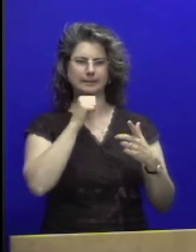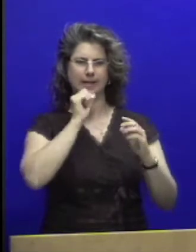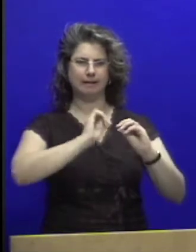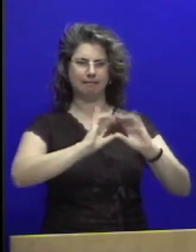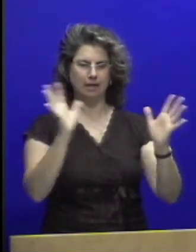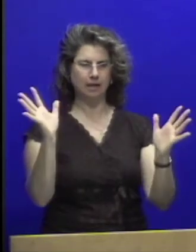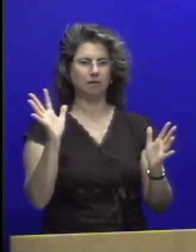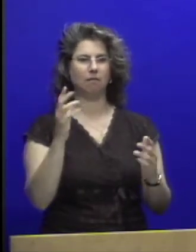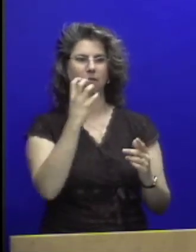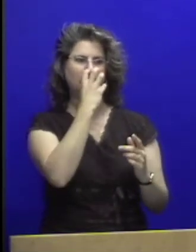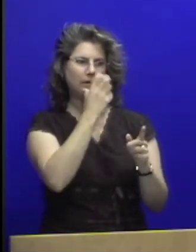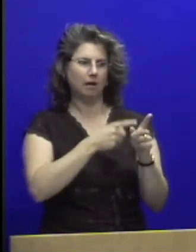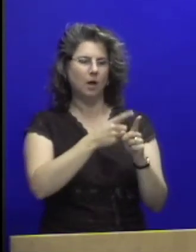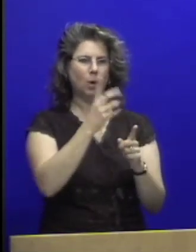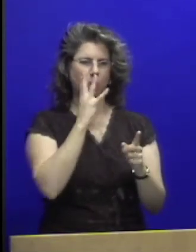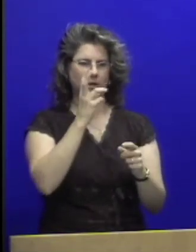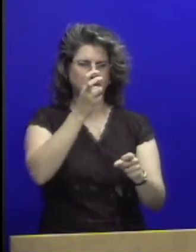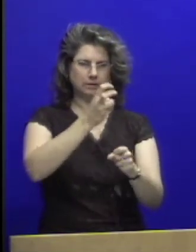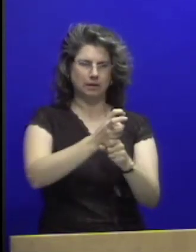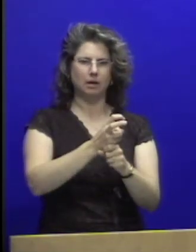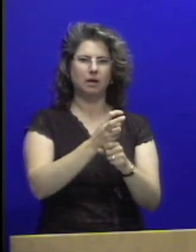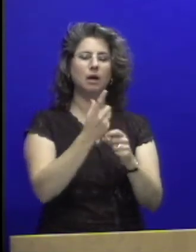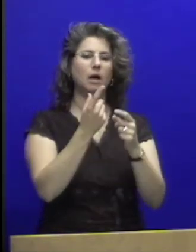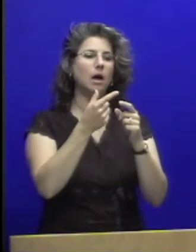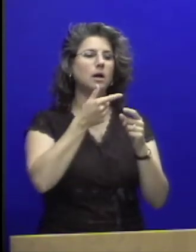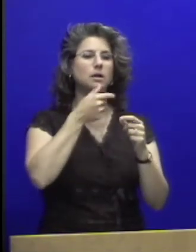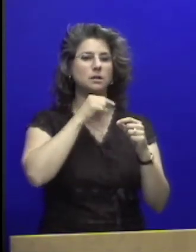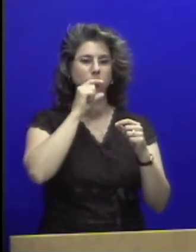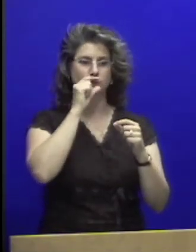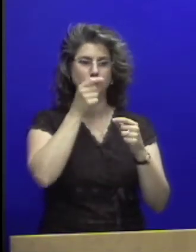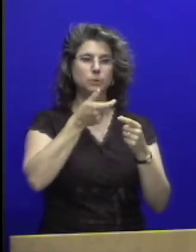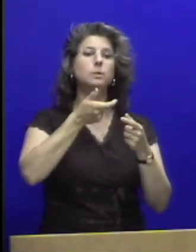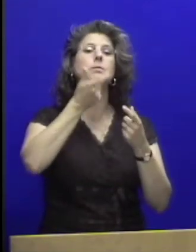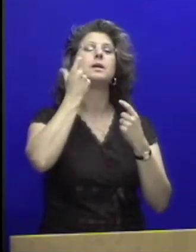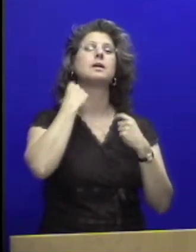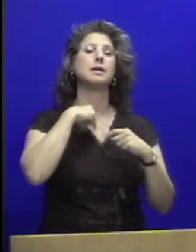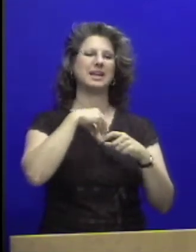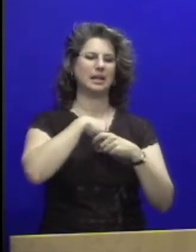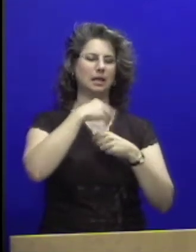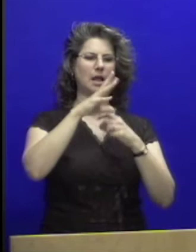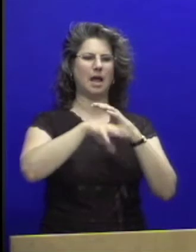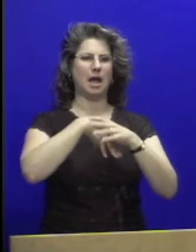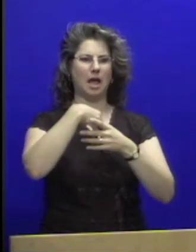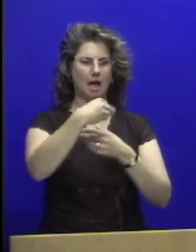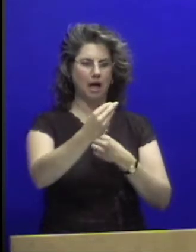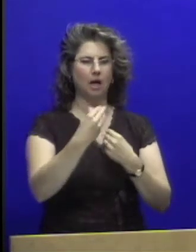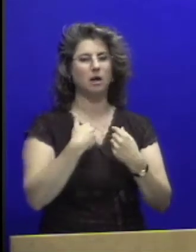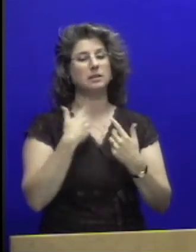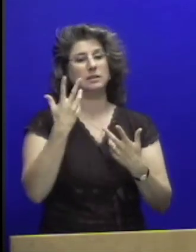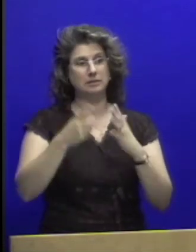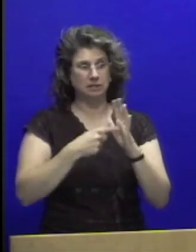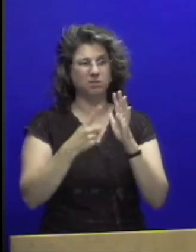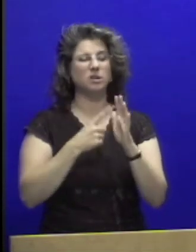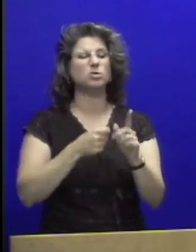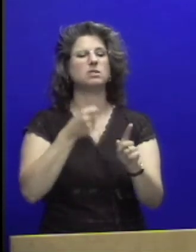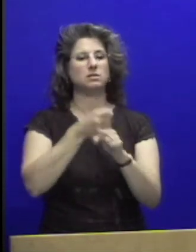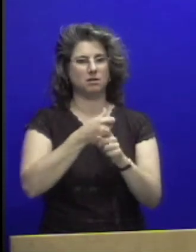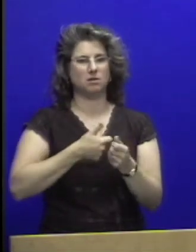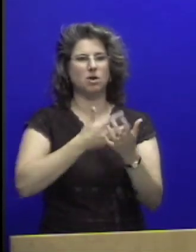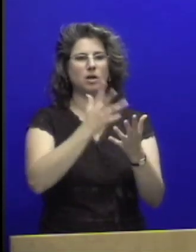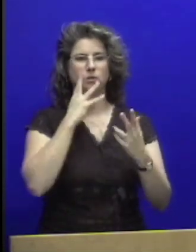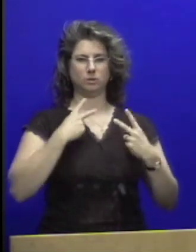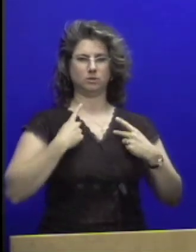and they'll have trouble getting the breathing tube in and getting it out again. And you may end up with pneumonia after your